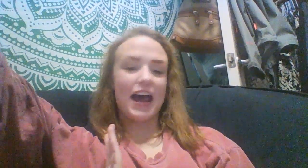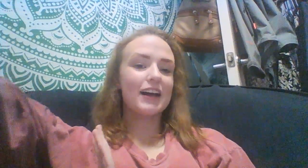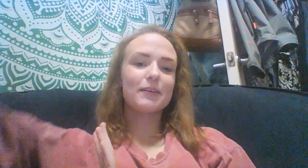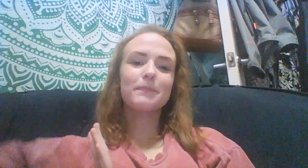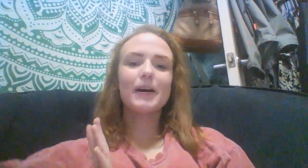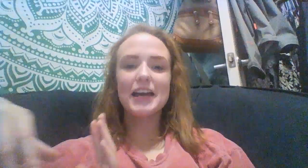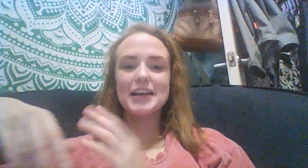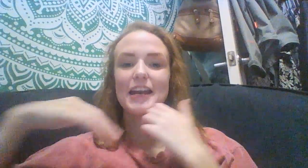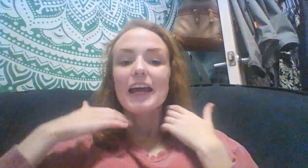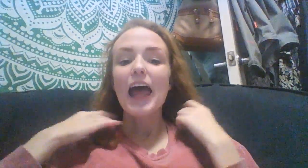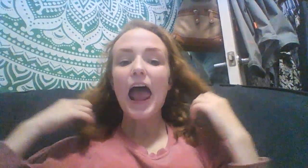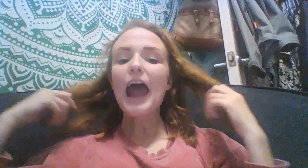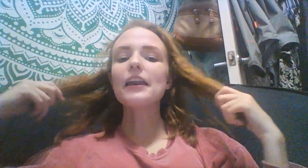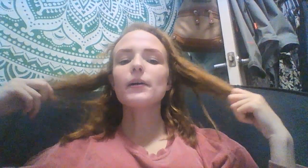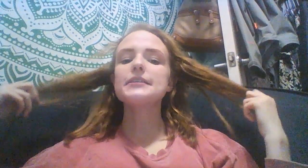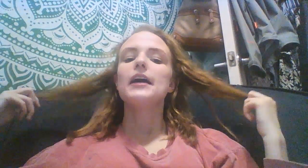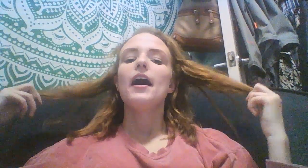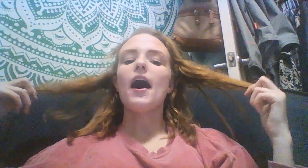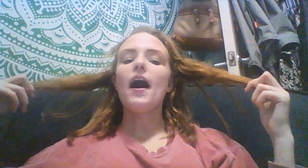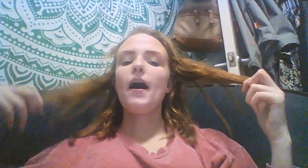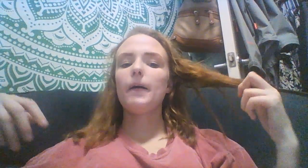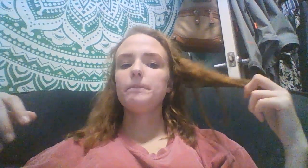attack. But anyways,